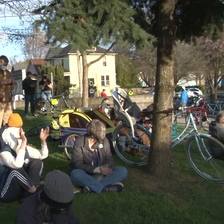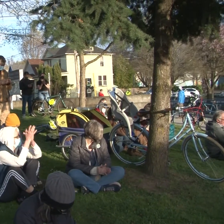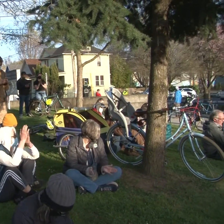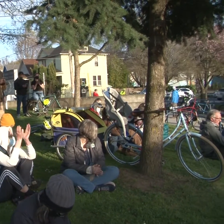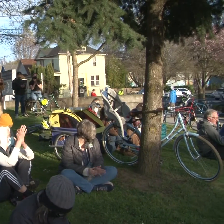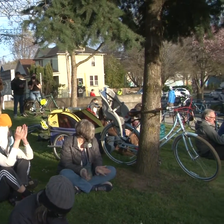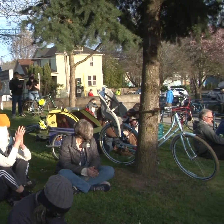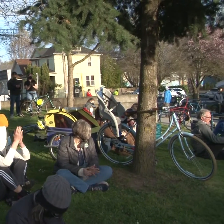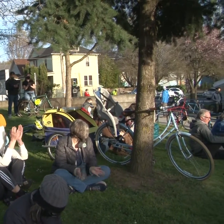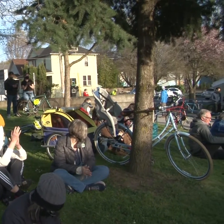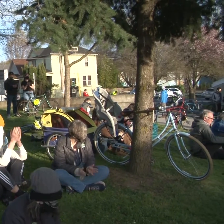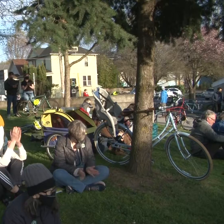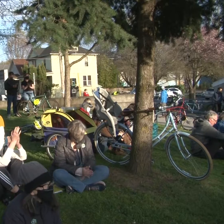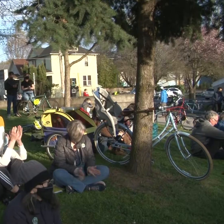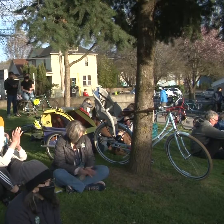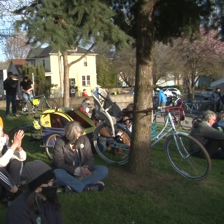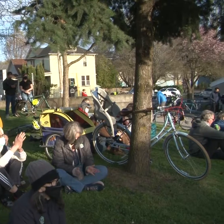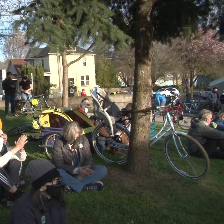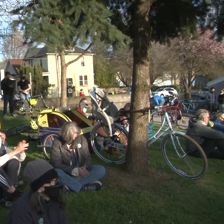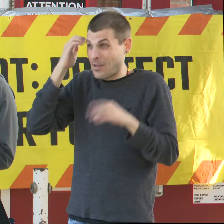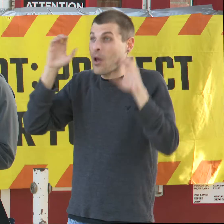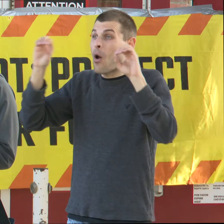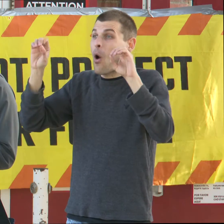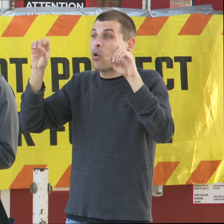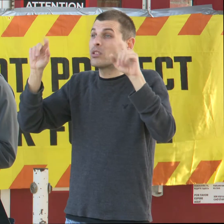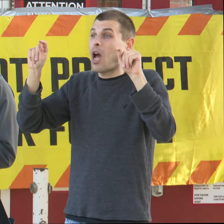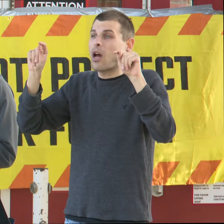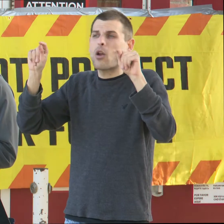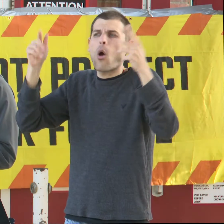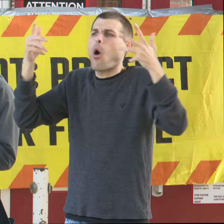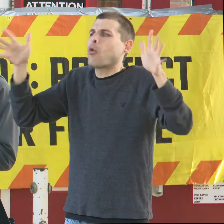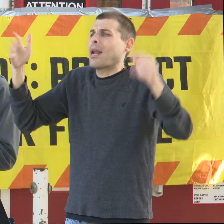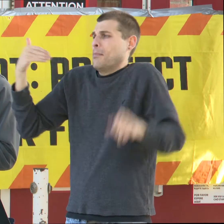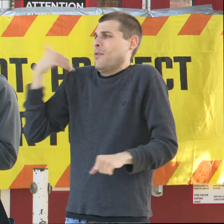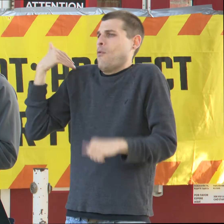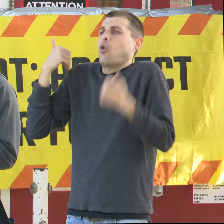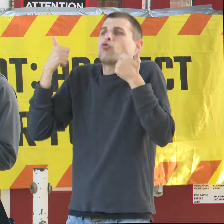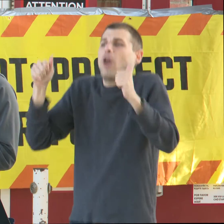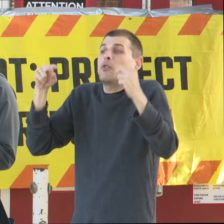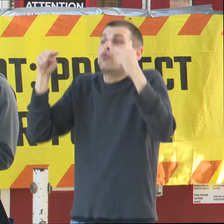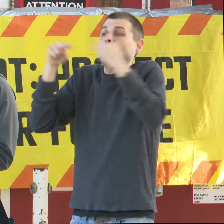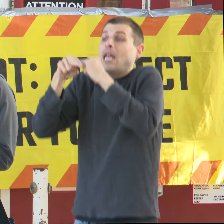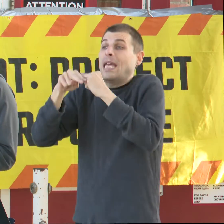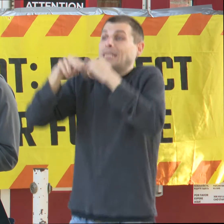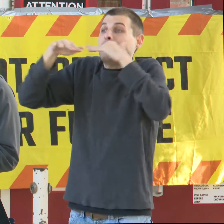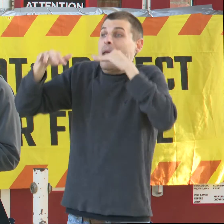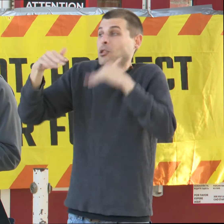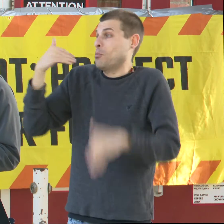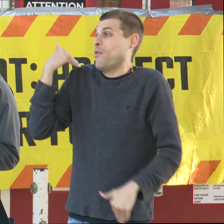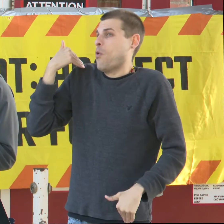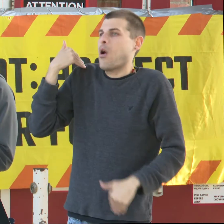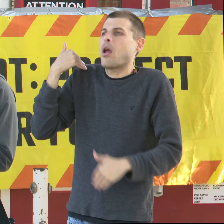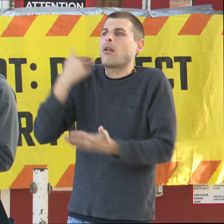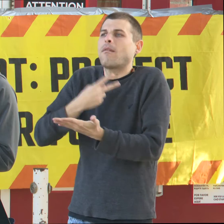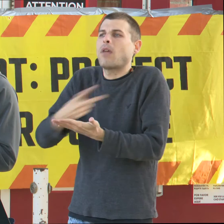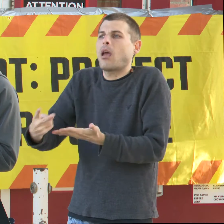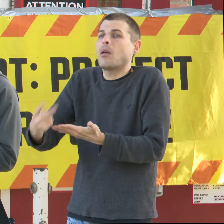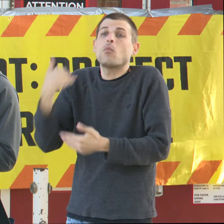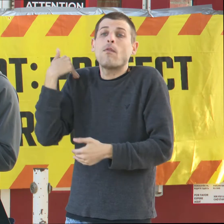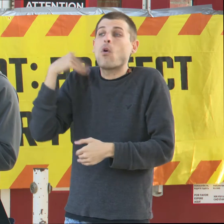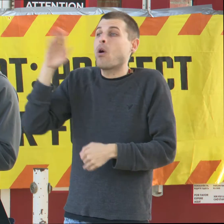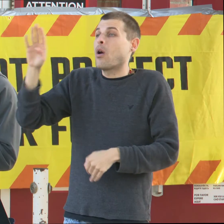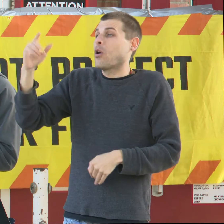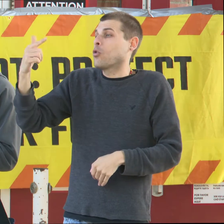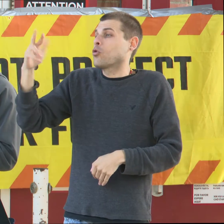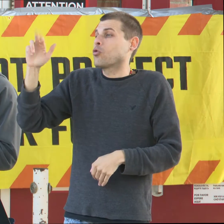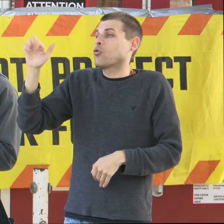So ODOT has already tried to widen the highway here multiple times. There was a project called the Greeley Banfield